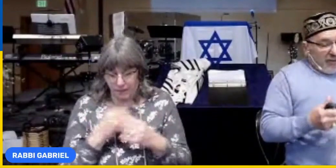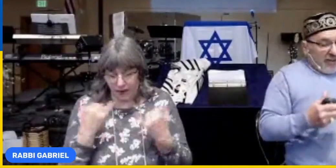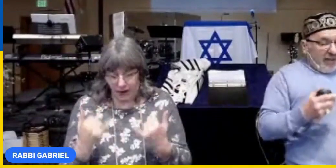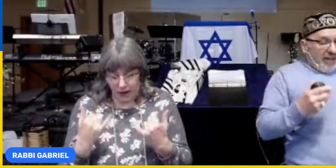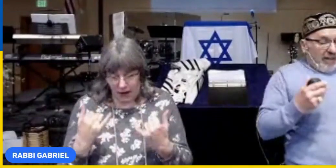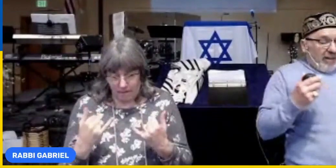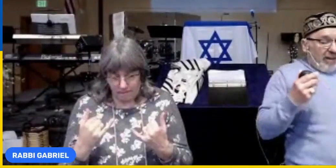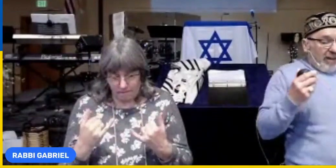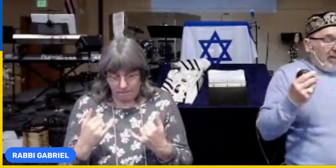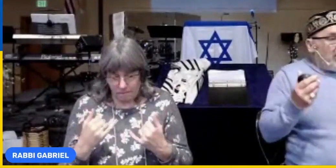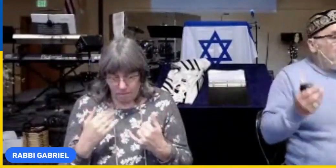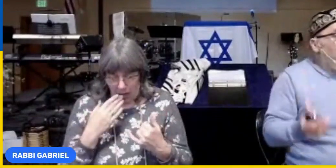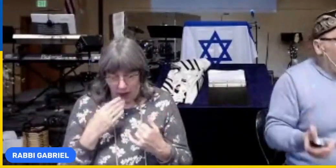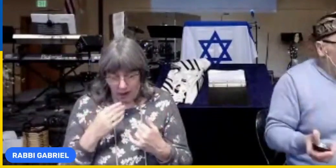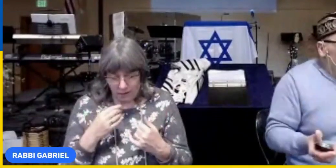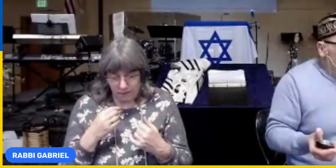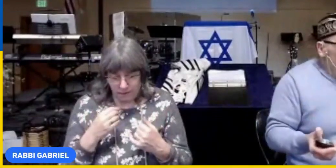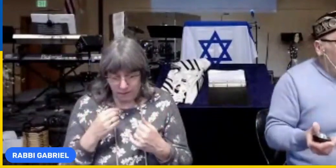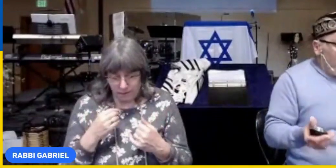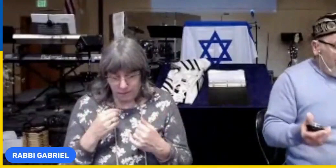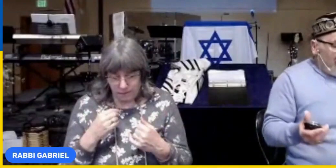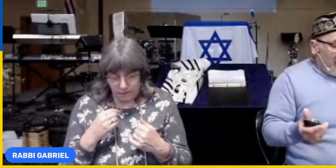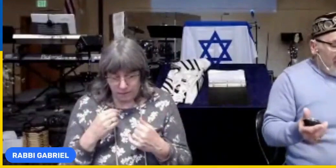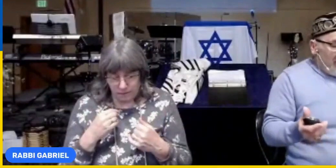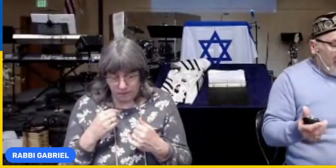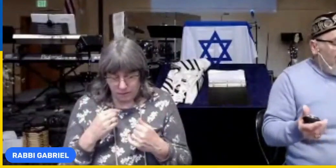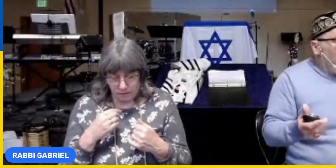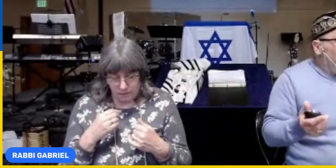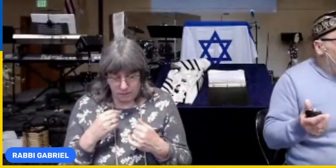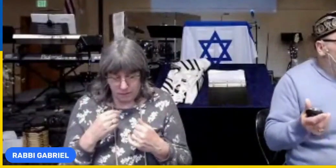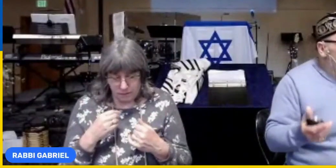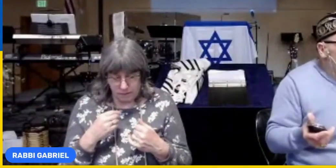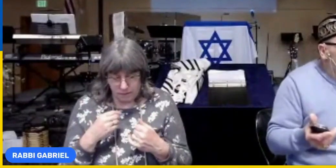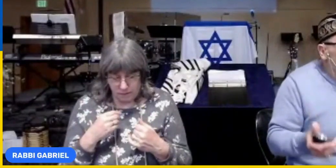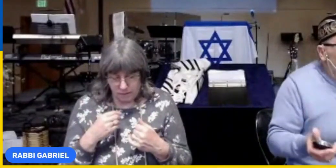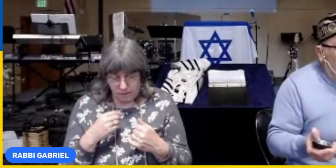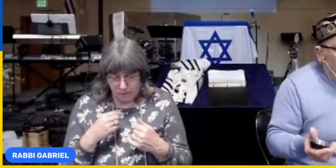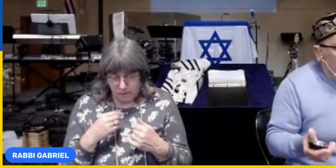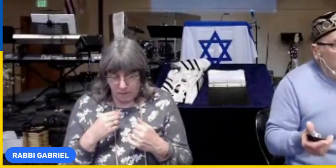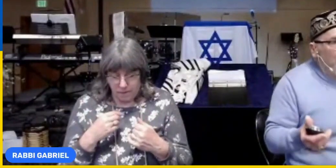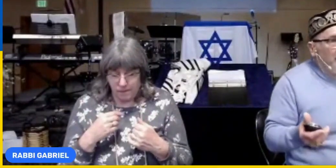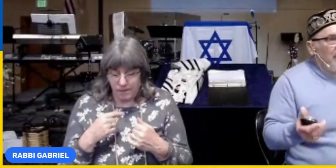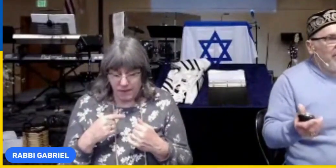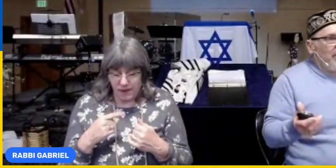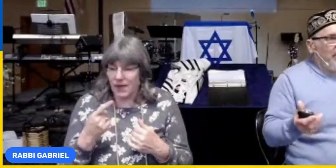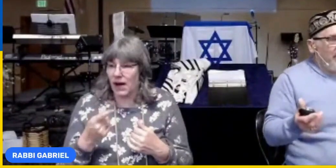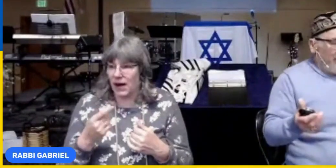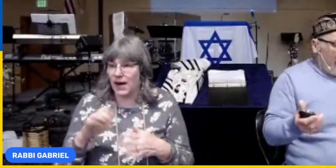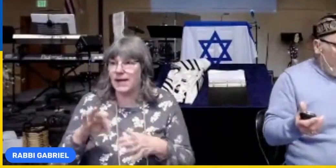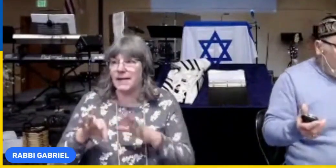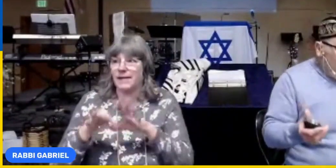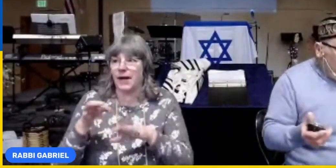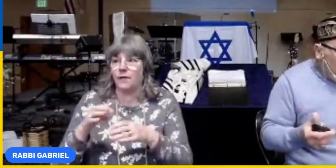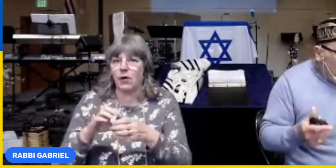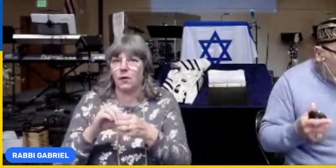Now, he discovered his own inner Pharaoh.